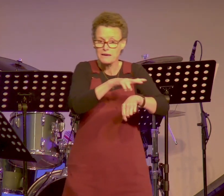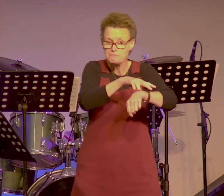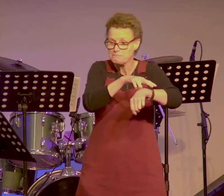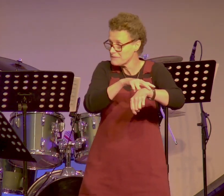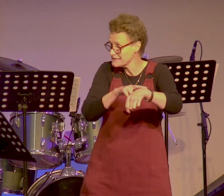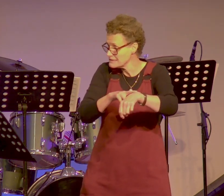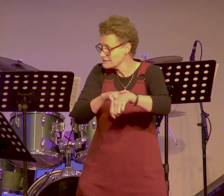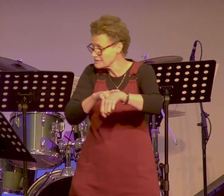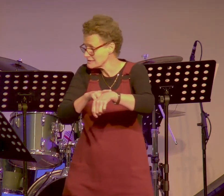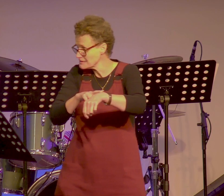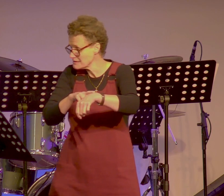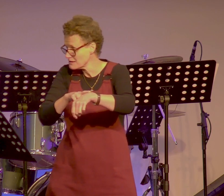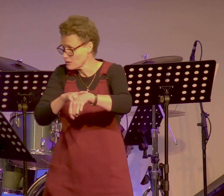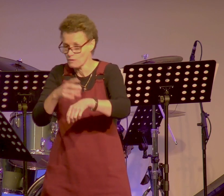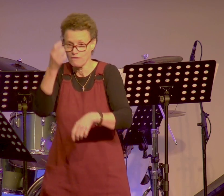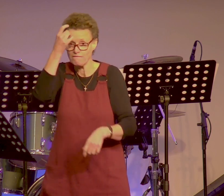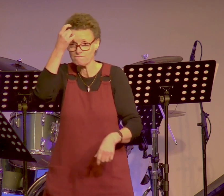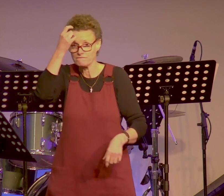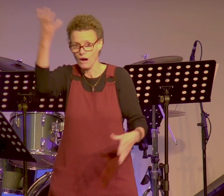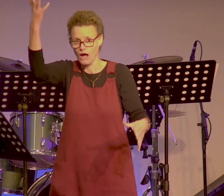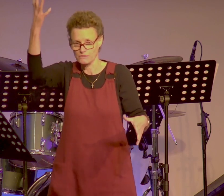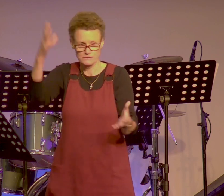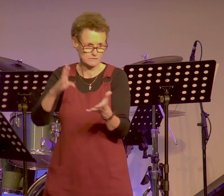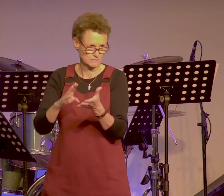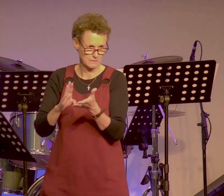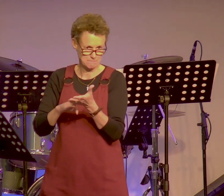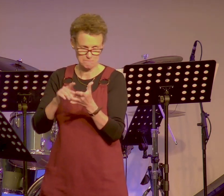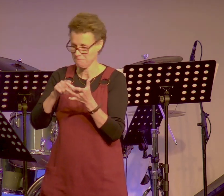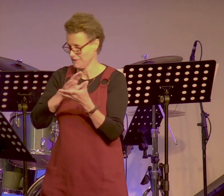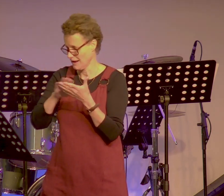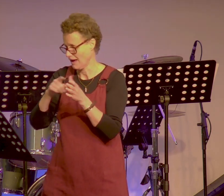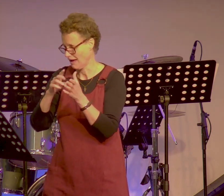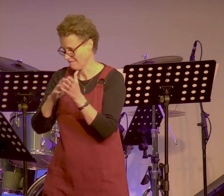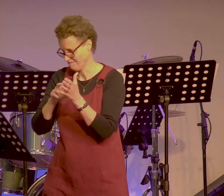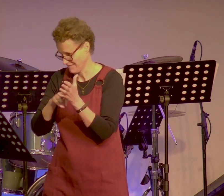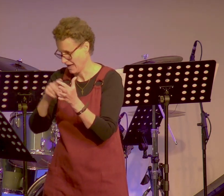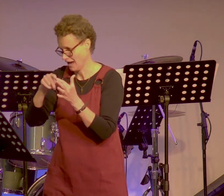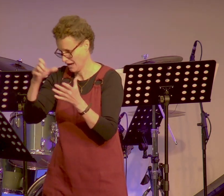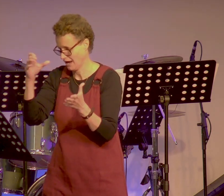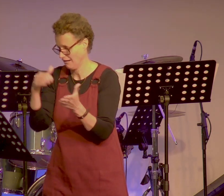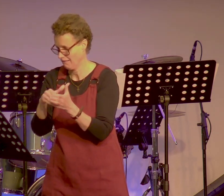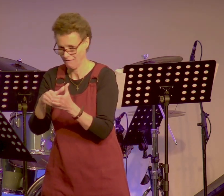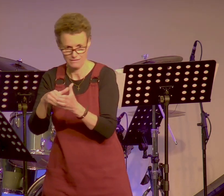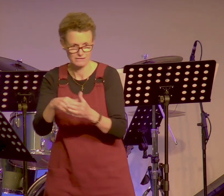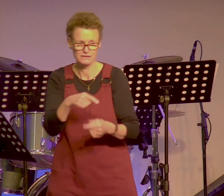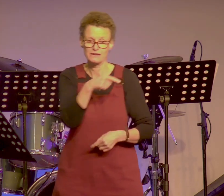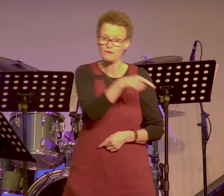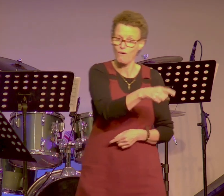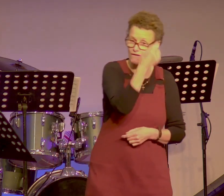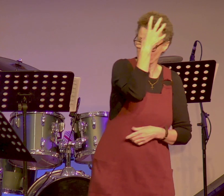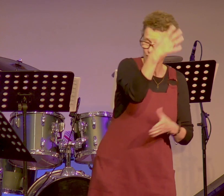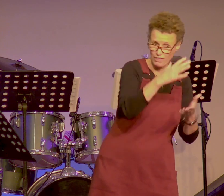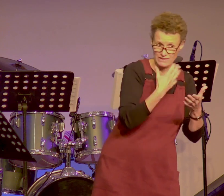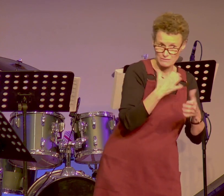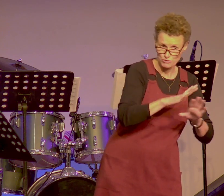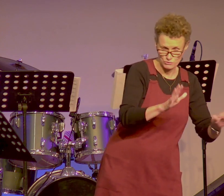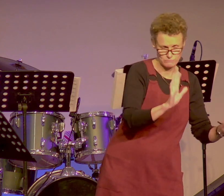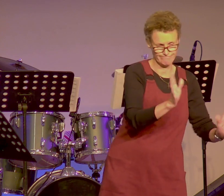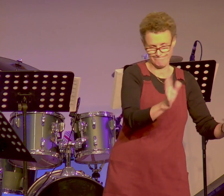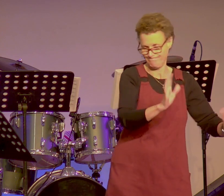And the stages that they go through. I mean, poor Andreas, he'd been forgotten about. And he was just